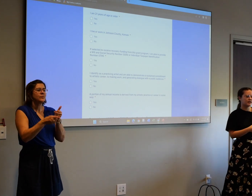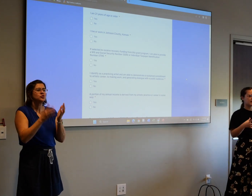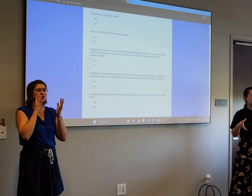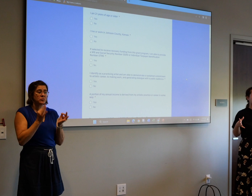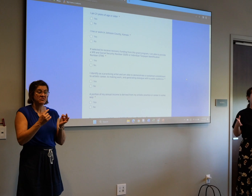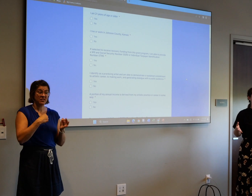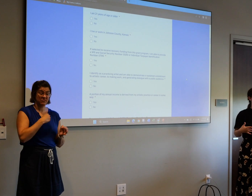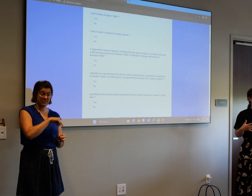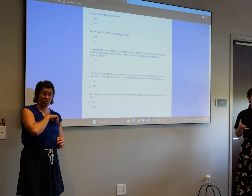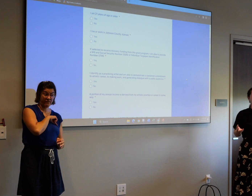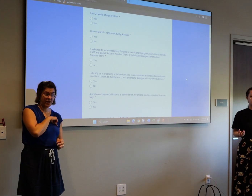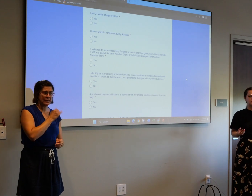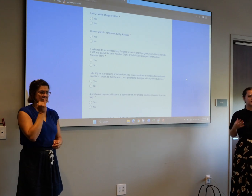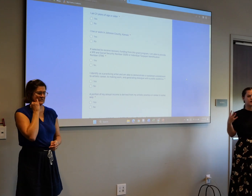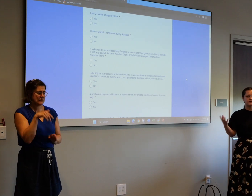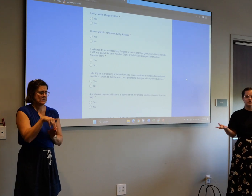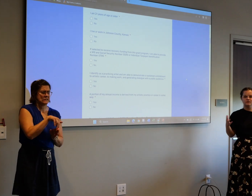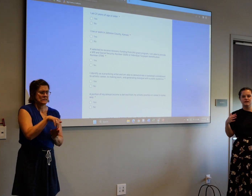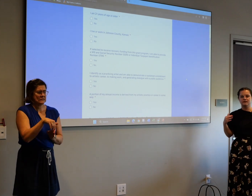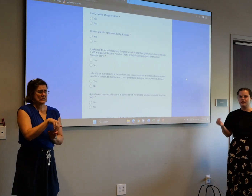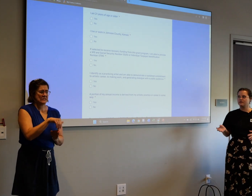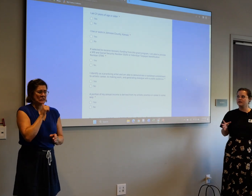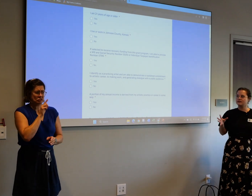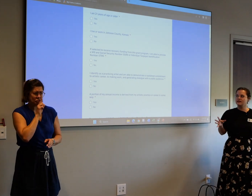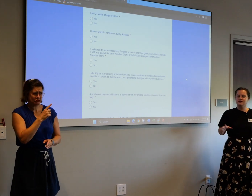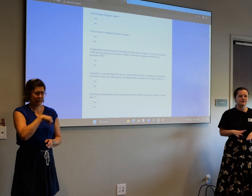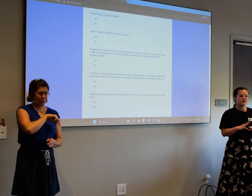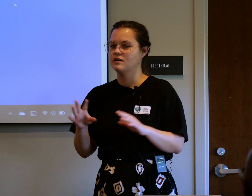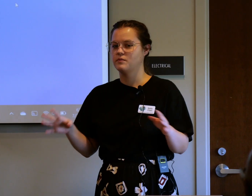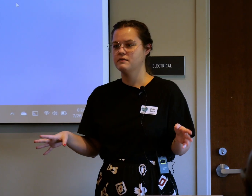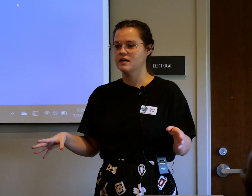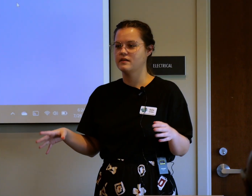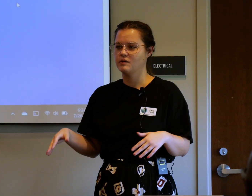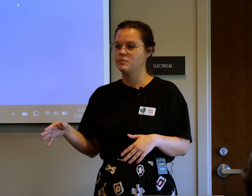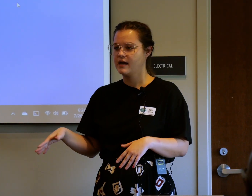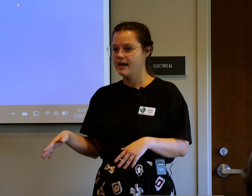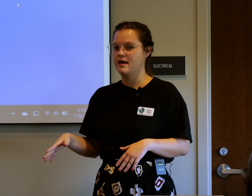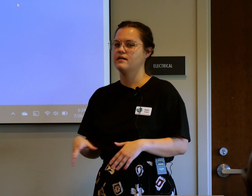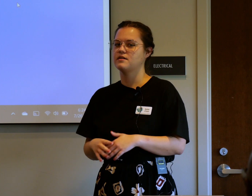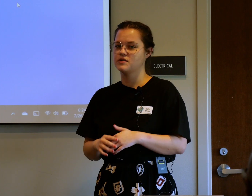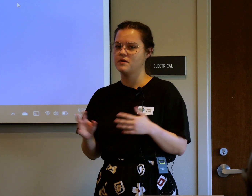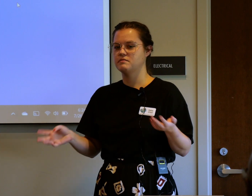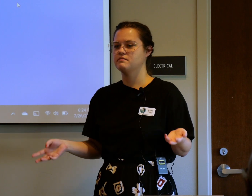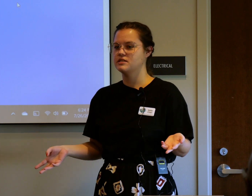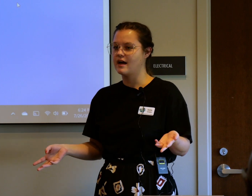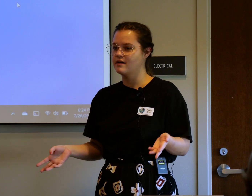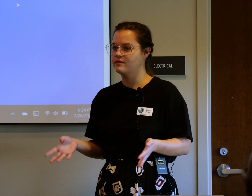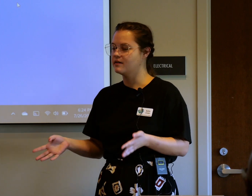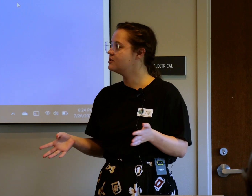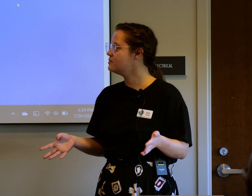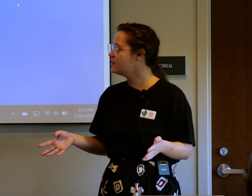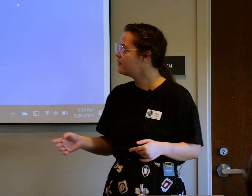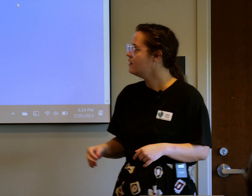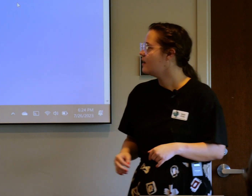But again, if you are on the fence, you're not sure of your eligibility, your level of need, etc., we recommend that you apply. You're also welcome to reach out